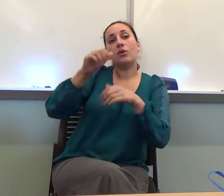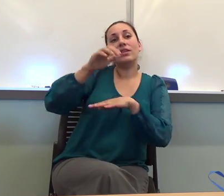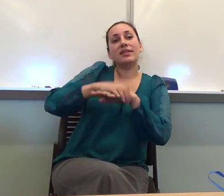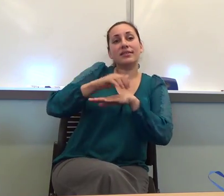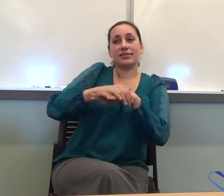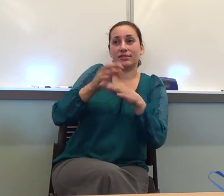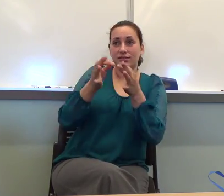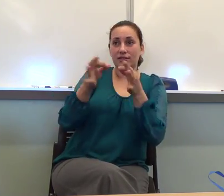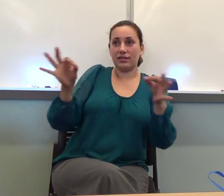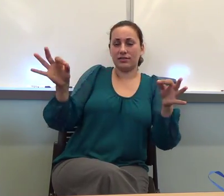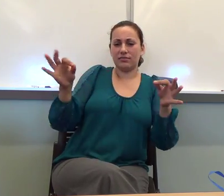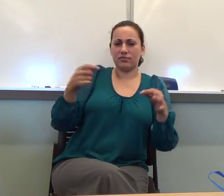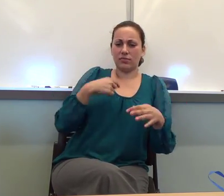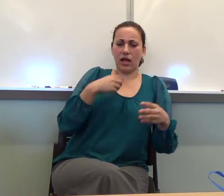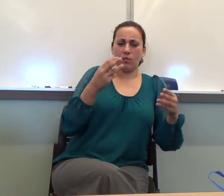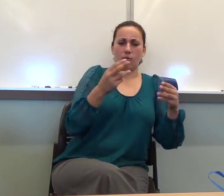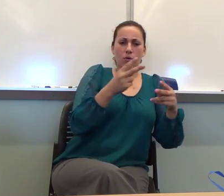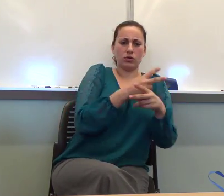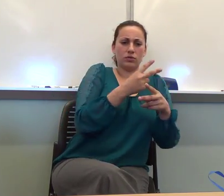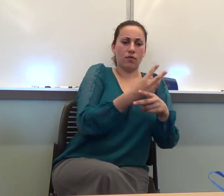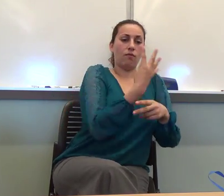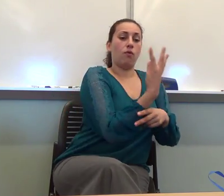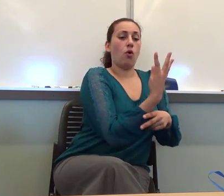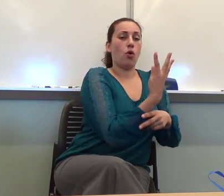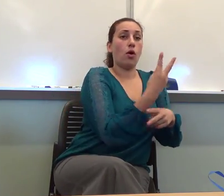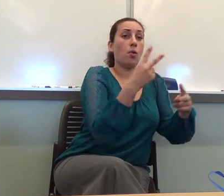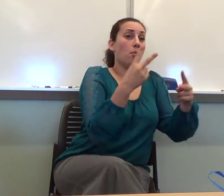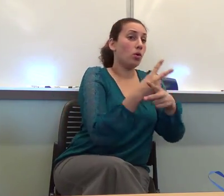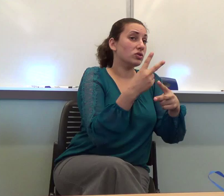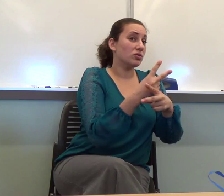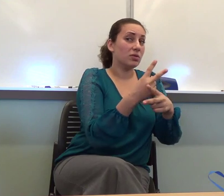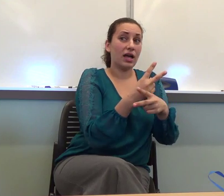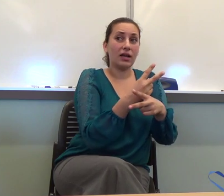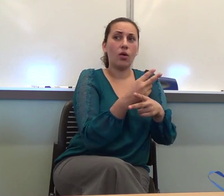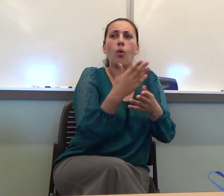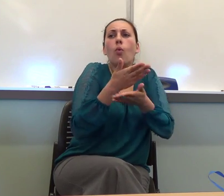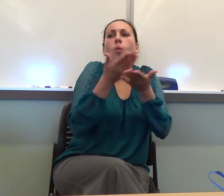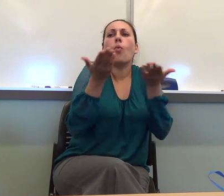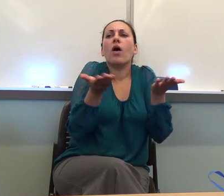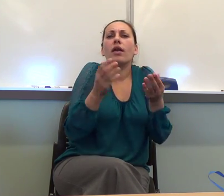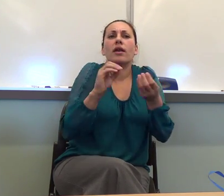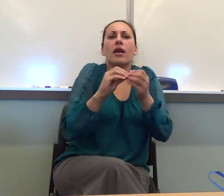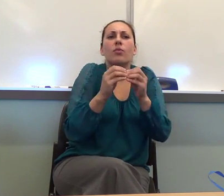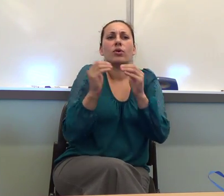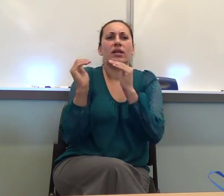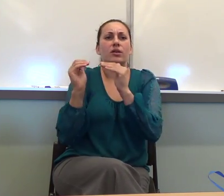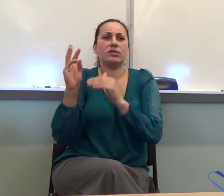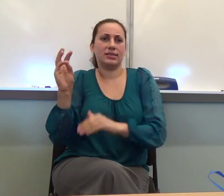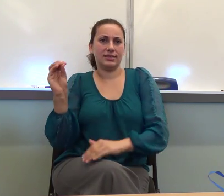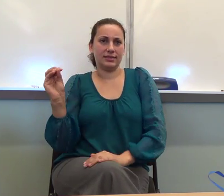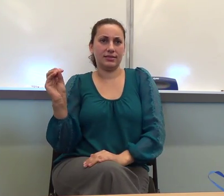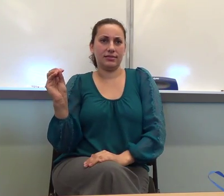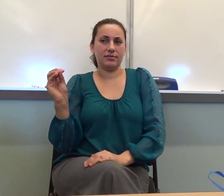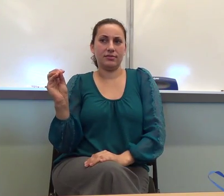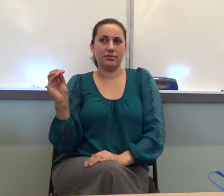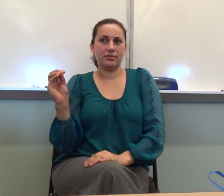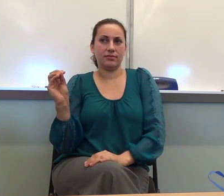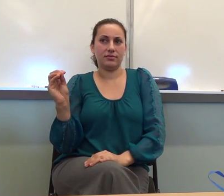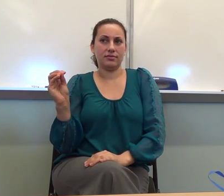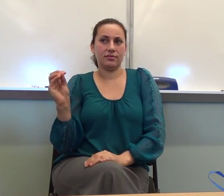by to get 15? Right. Yeah, look for the multiple of 4 that gives me 60. Right. Yeah, that's true. But you